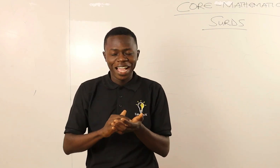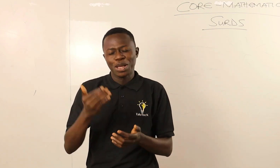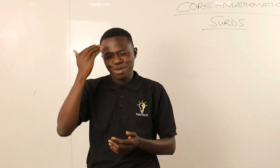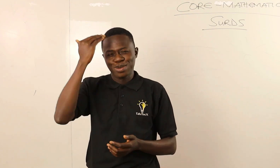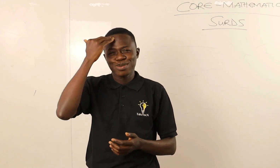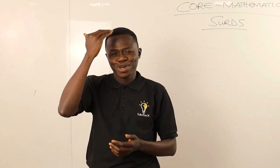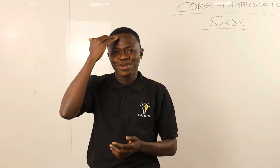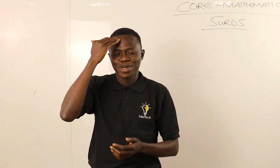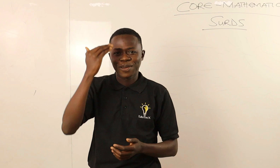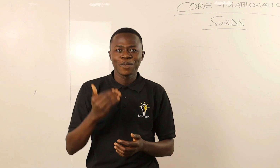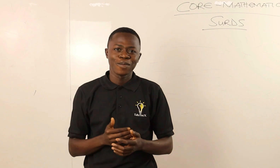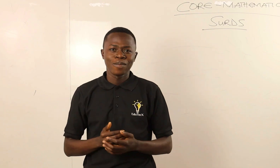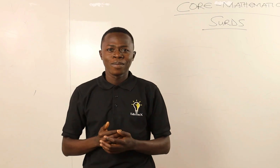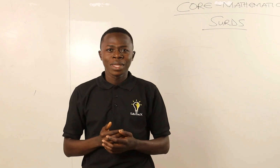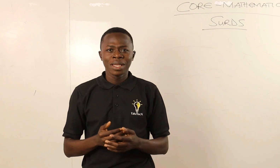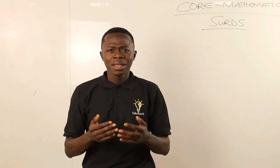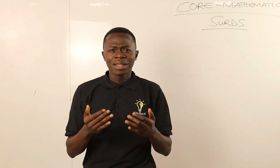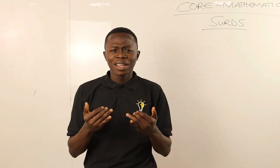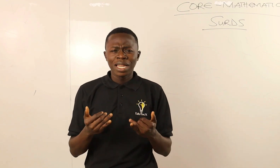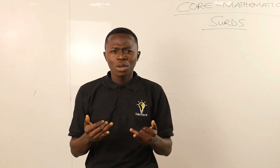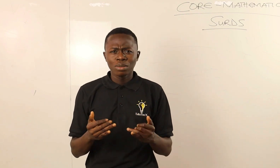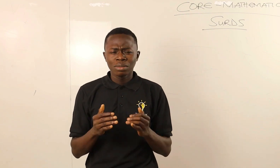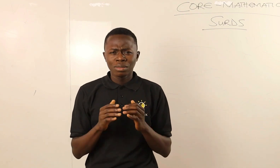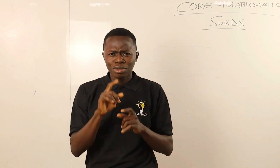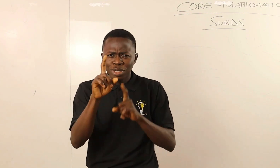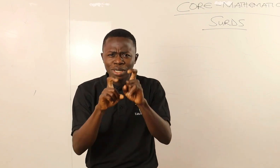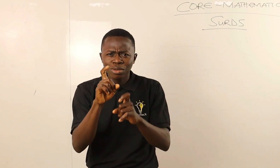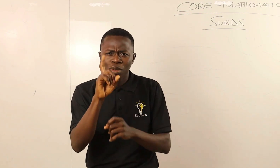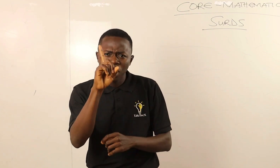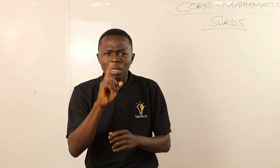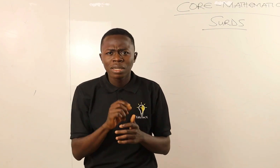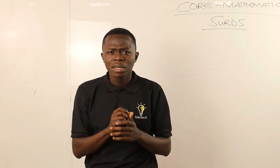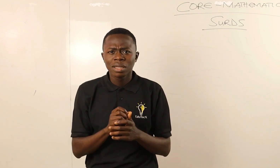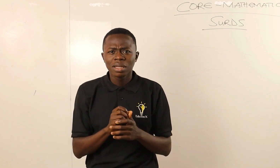also excited to be in this class. Let me ask you one question.